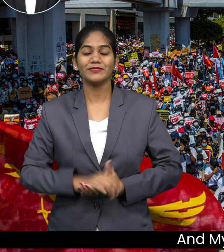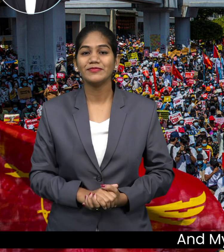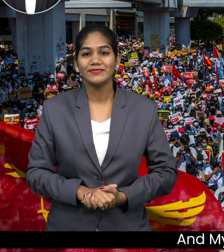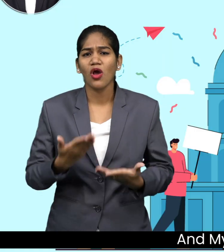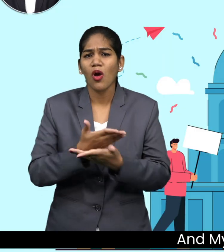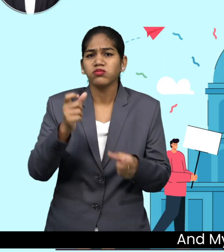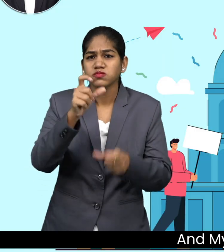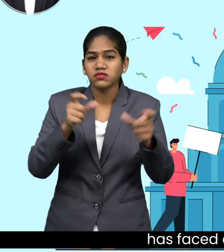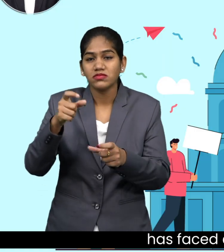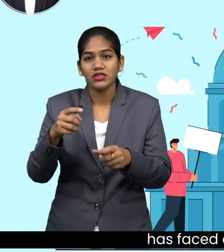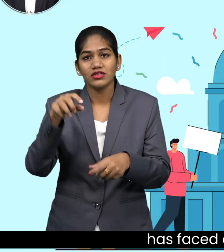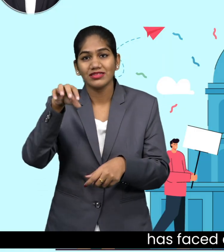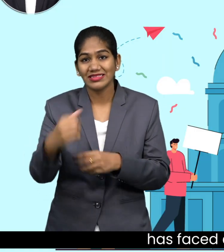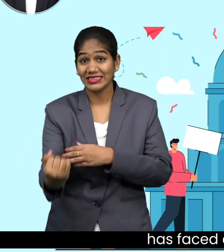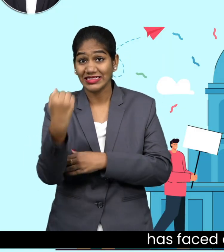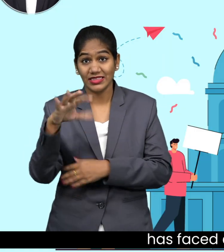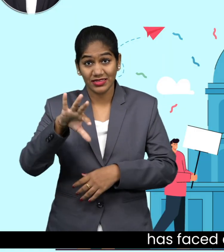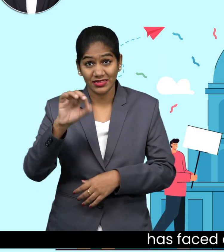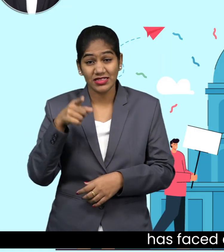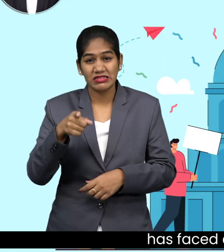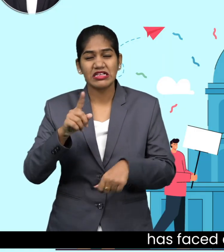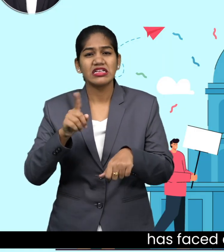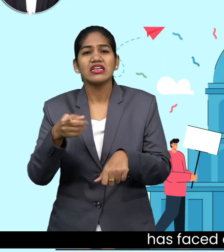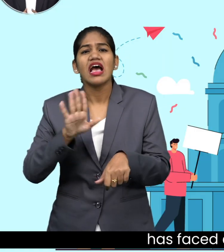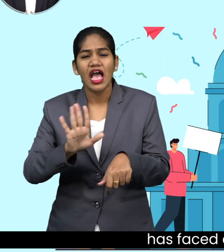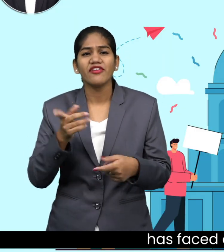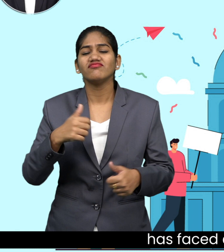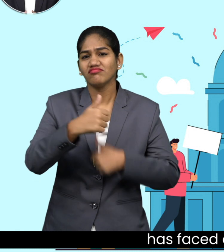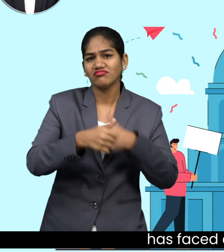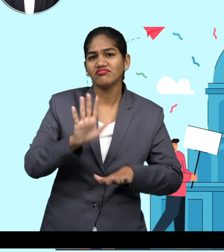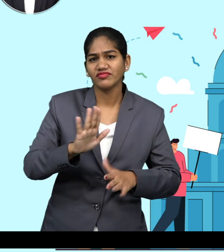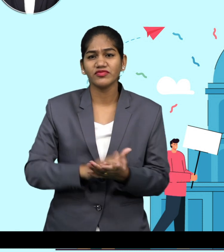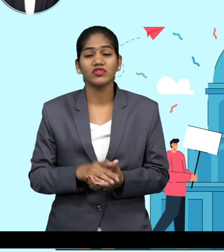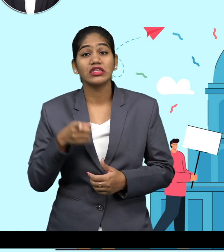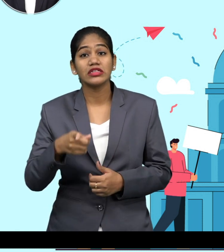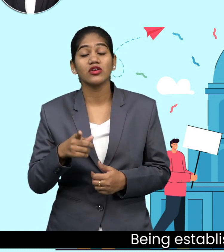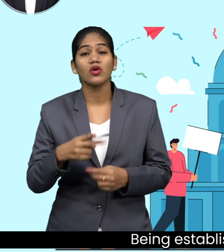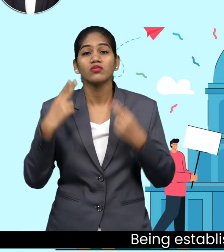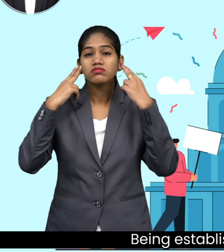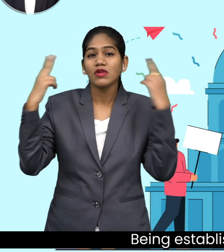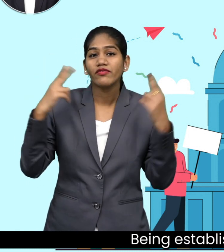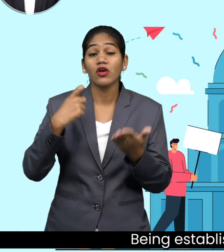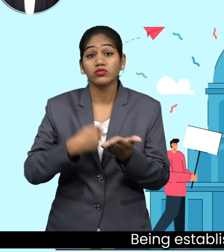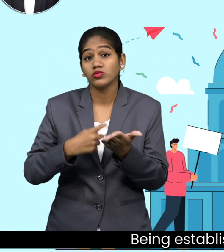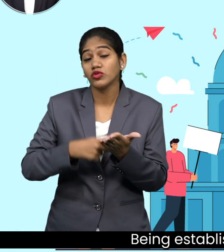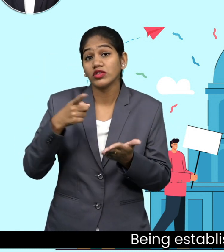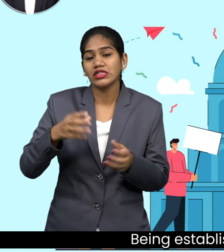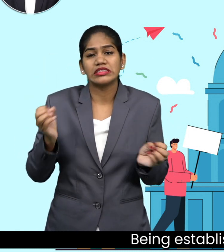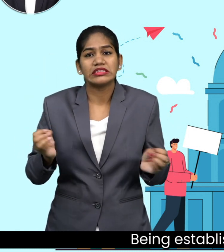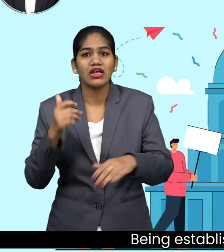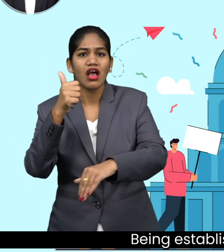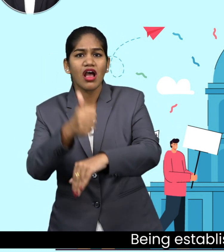Democracy has faced challenges with popular rule being established